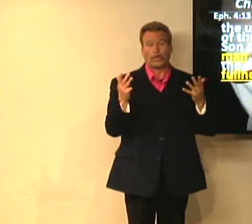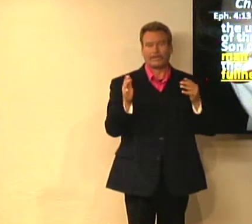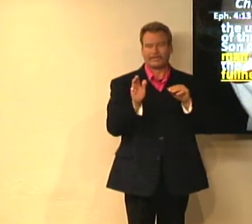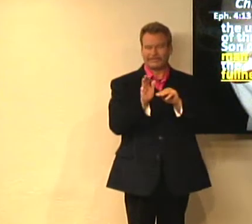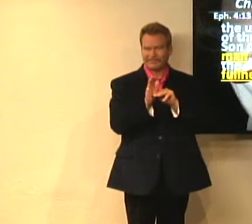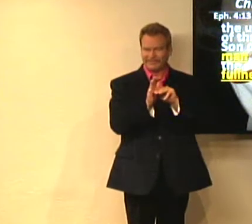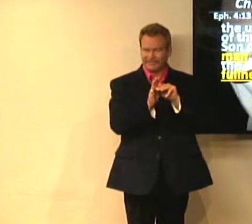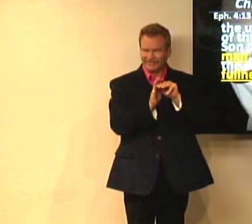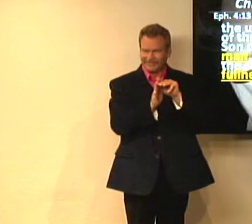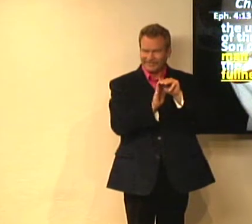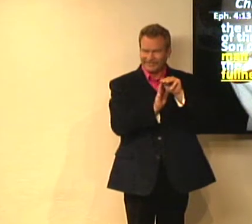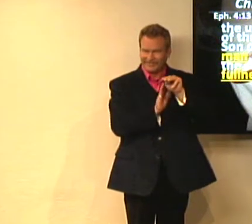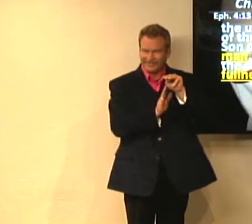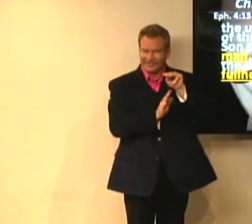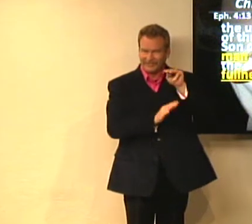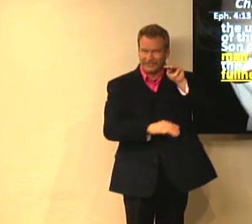goal is that it will mature itself.